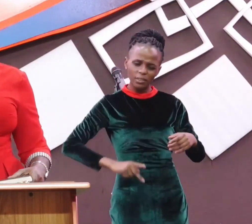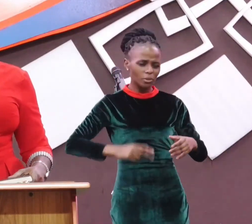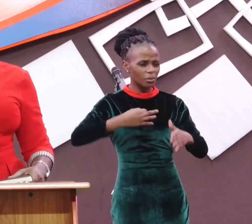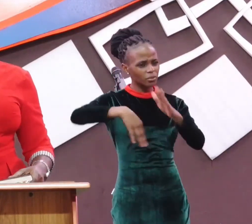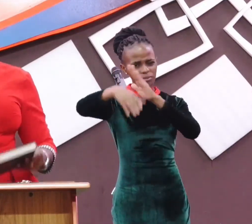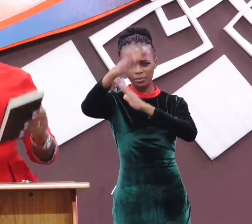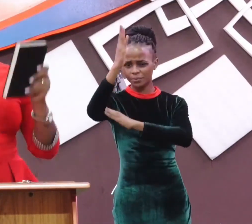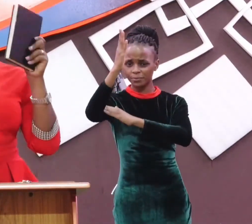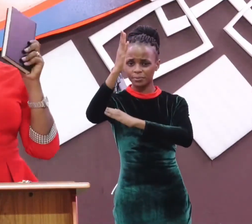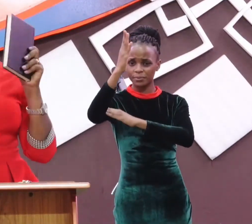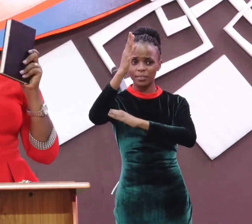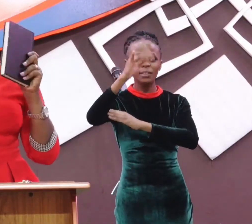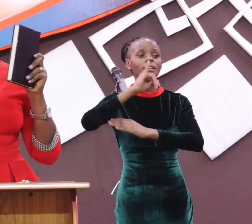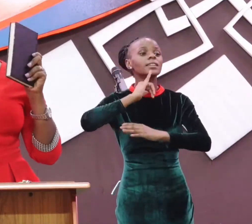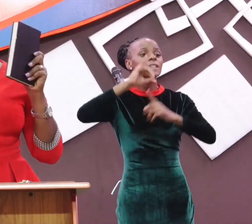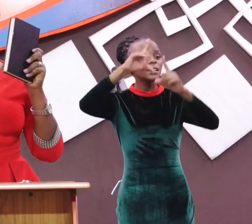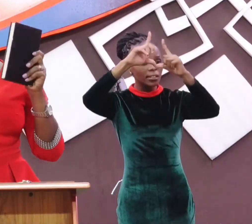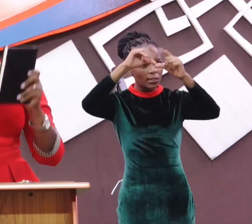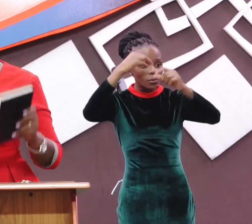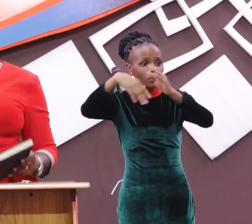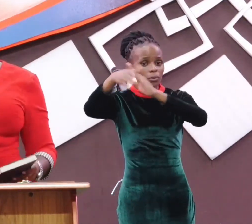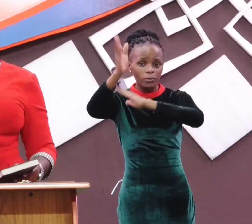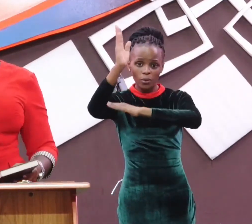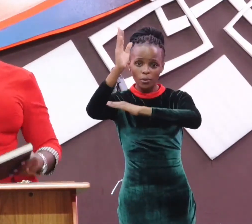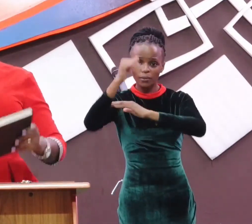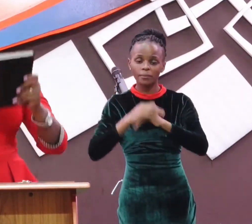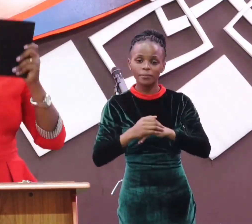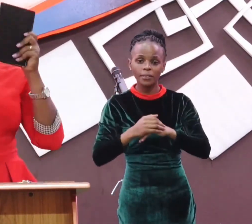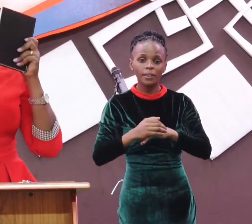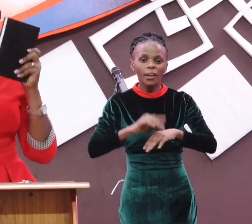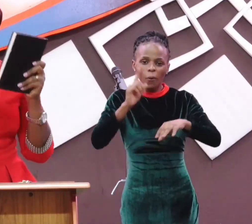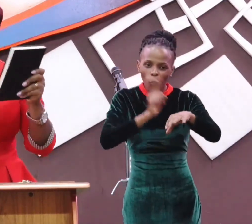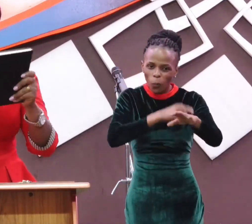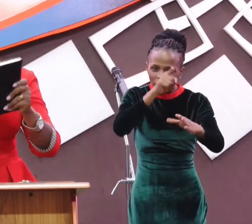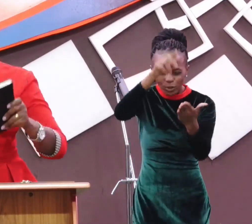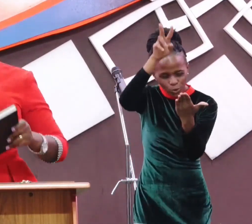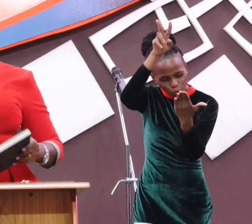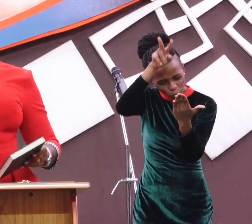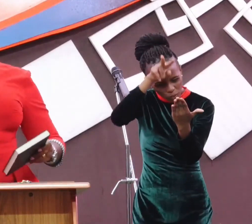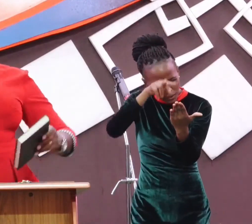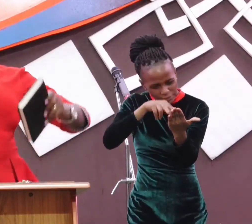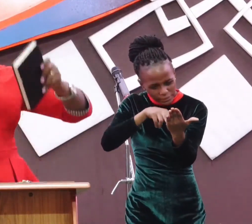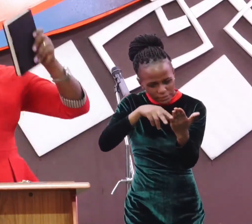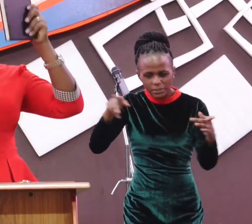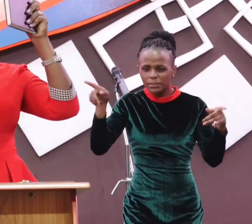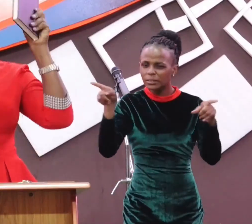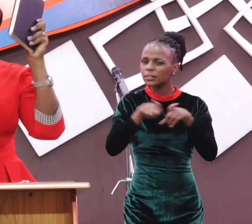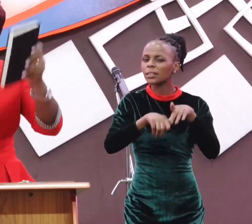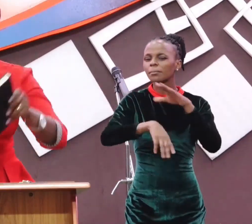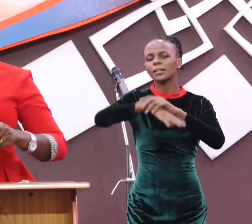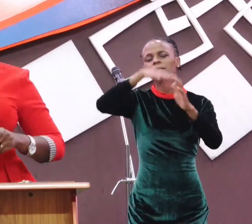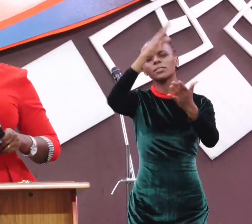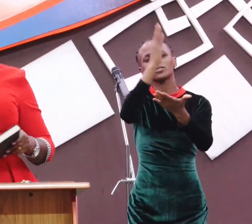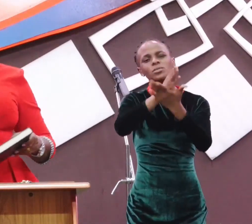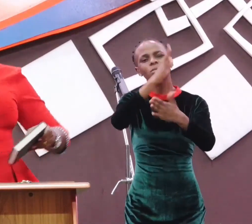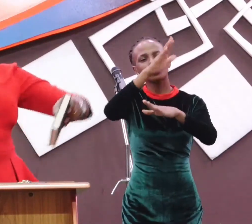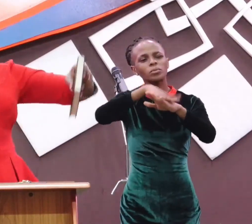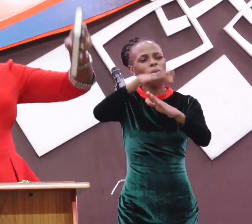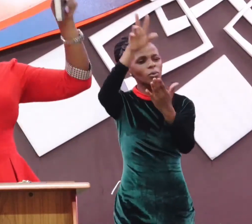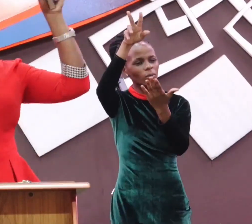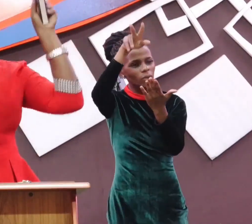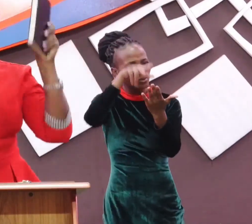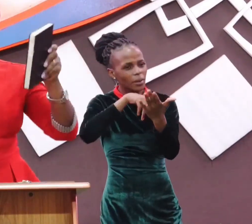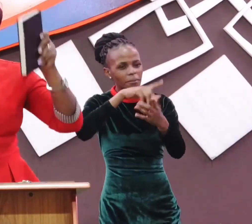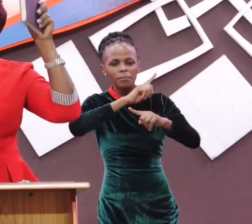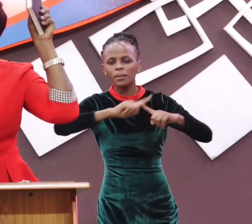inherit the kingdom of God is the word of God. When you read it, not only reading